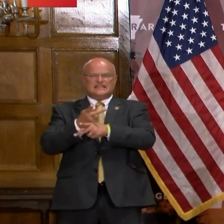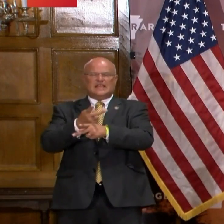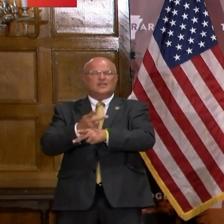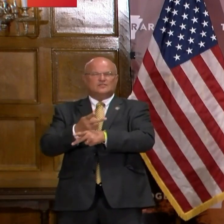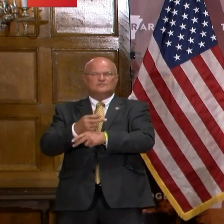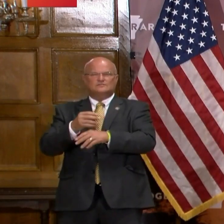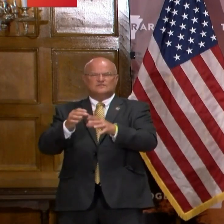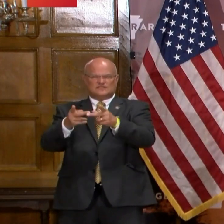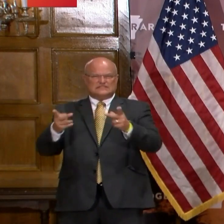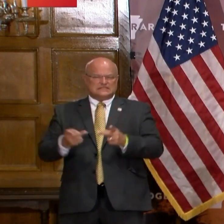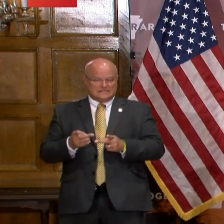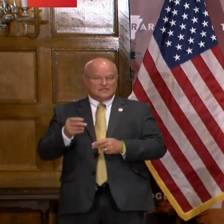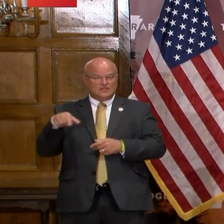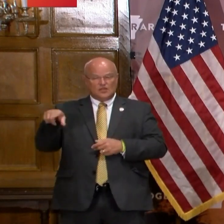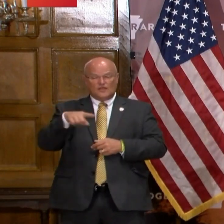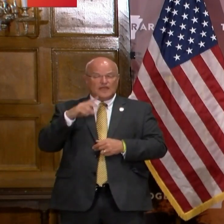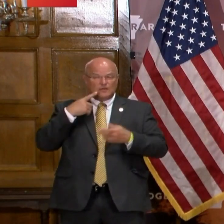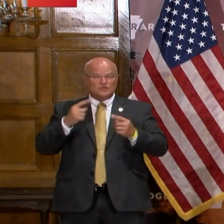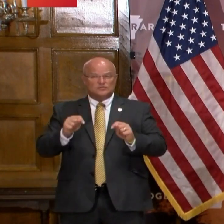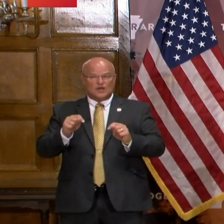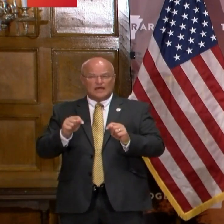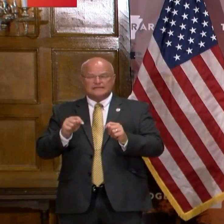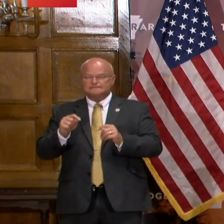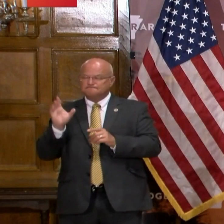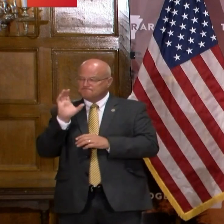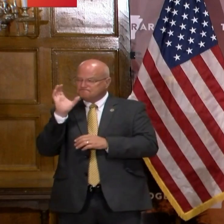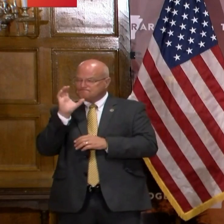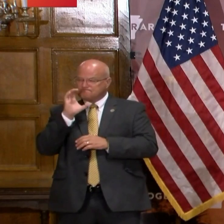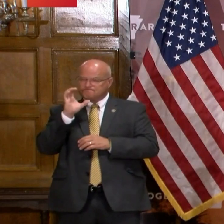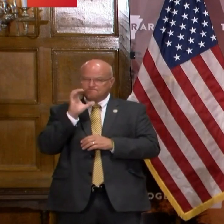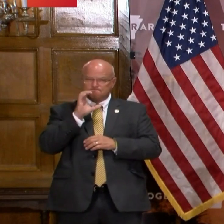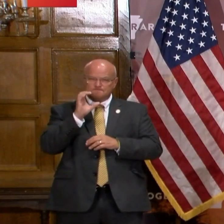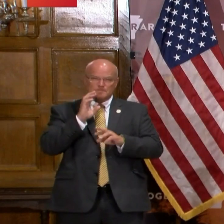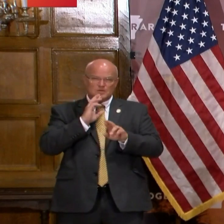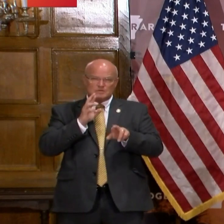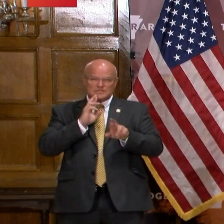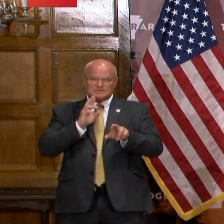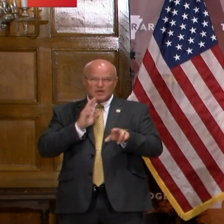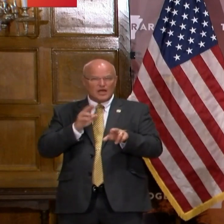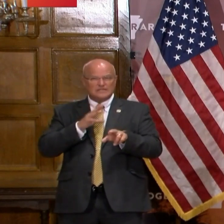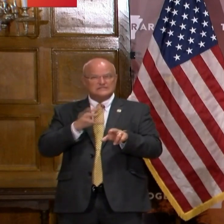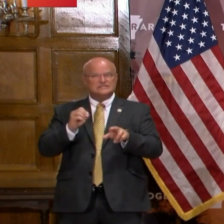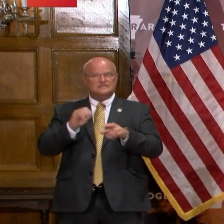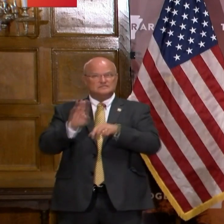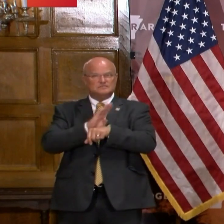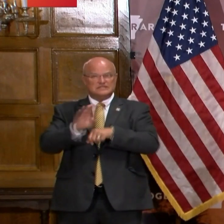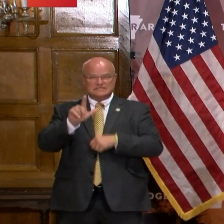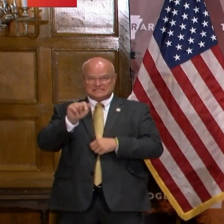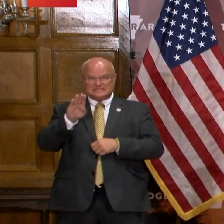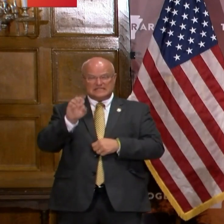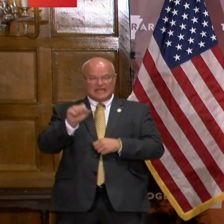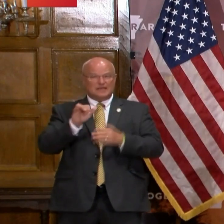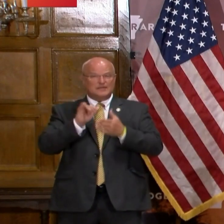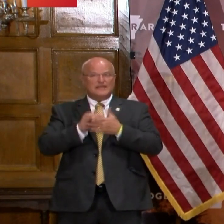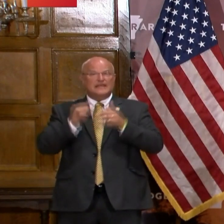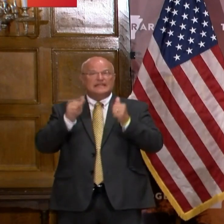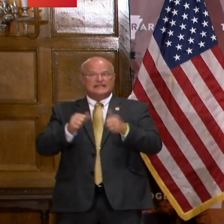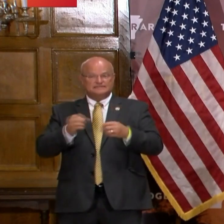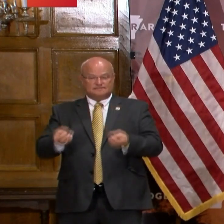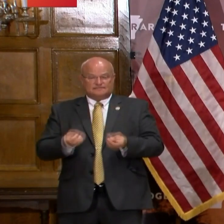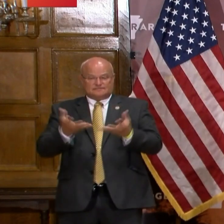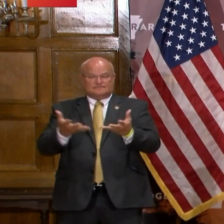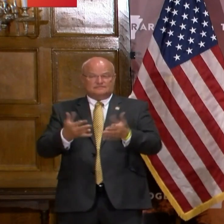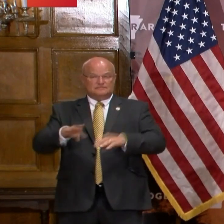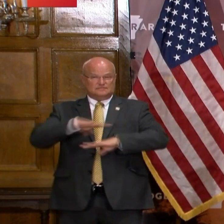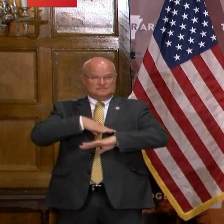facility. And so they will try to shop around to get the most responsive commercial lab that can supply